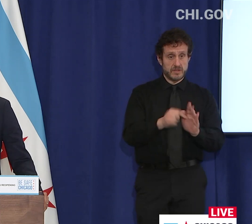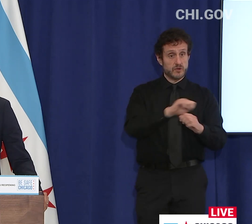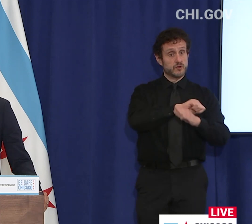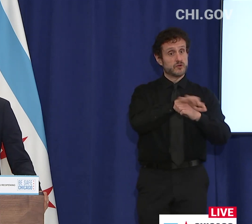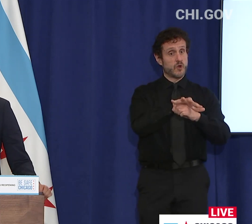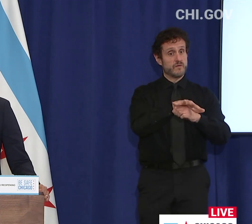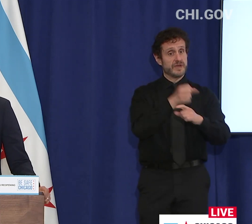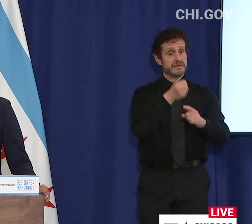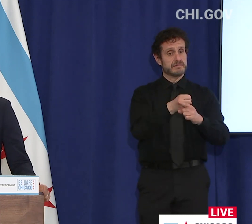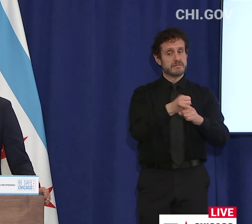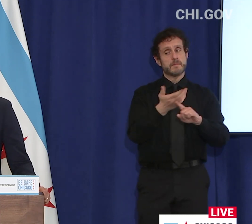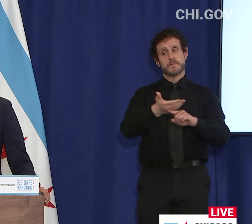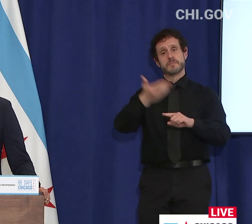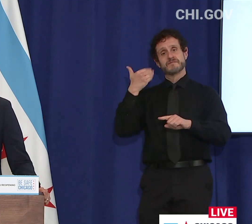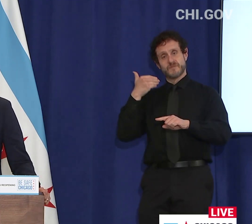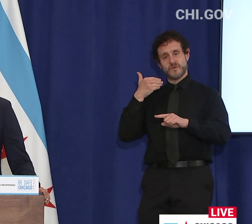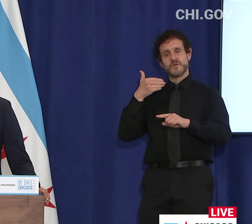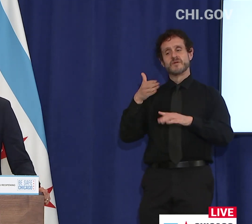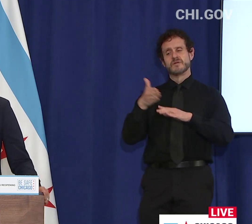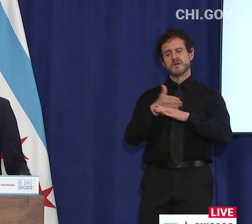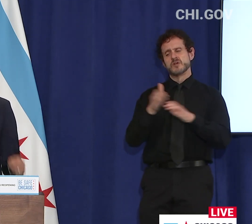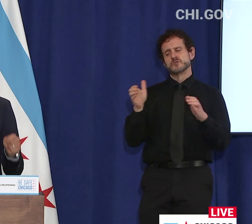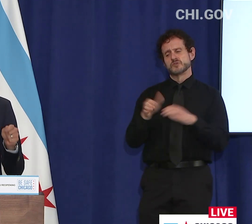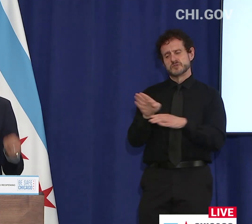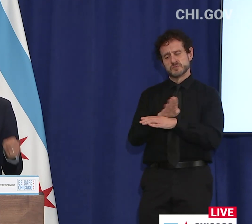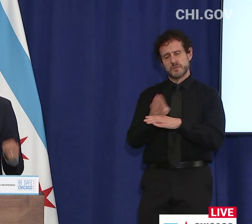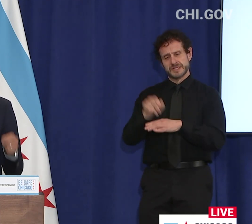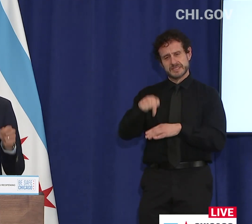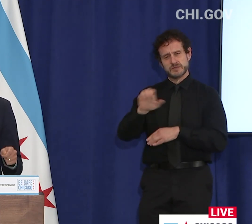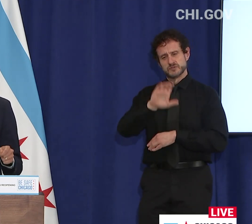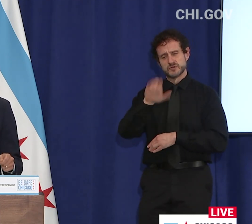city, the average small business in Chicago had just